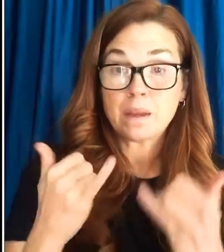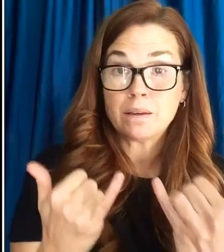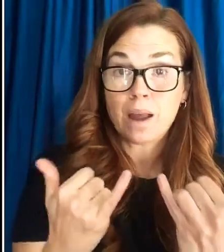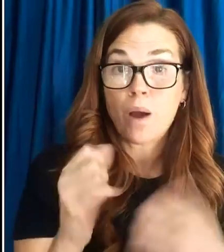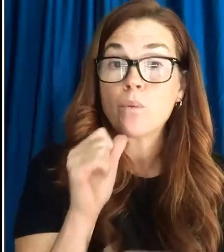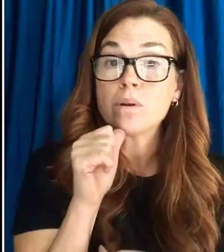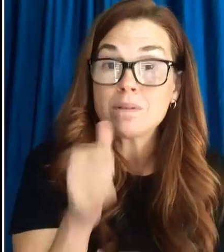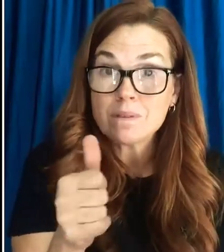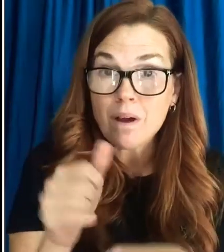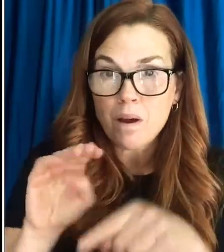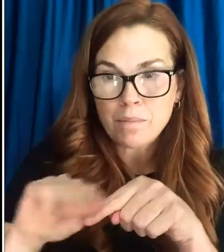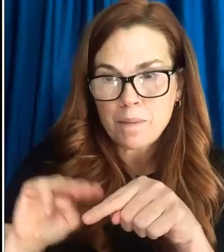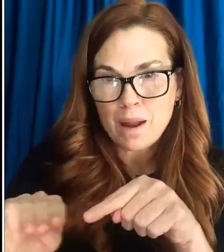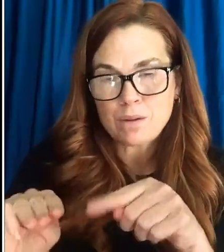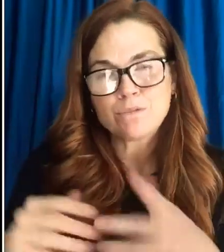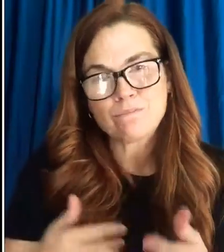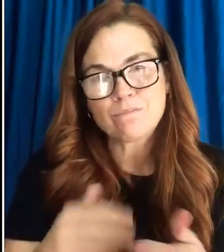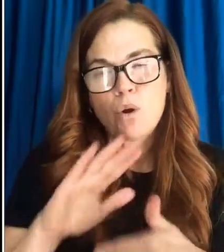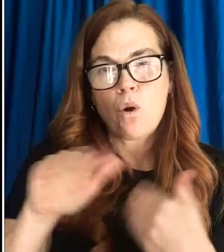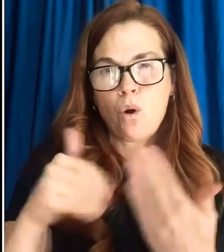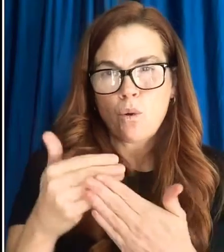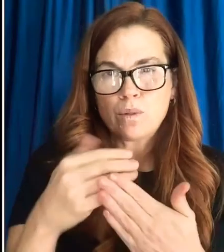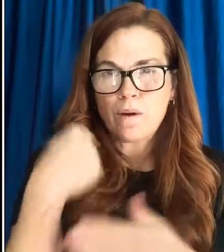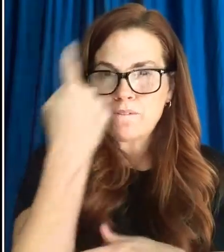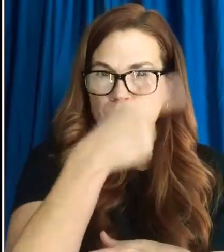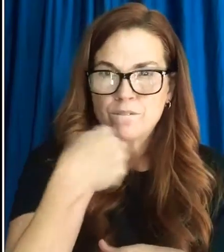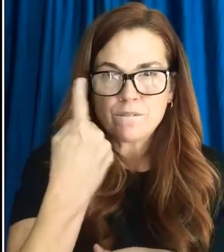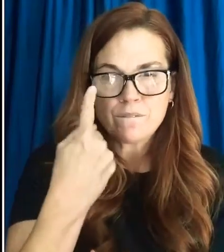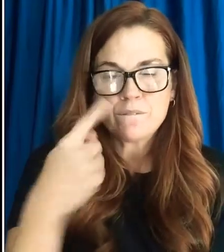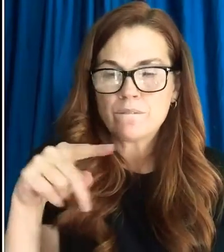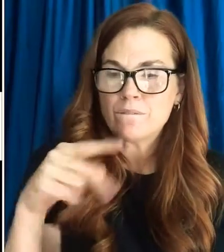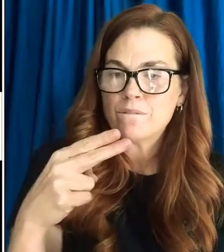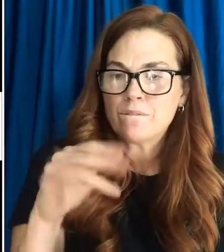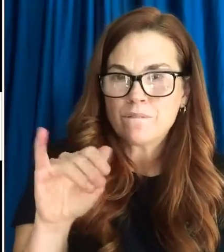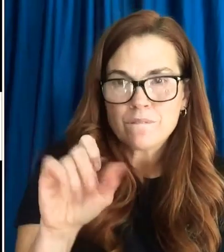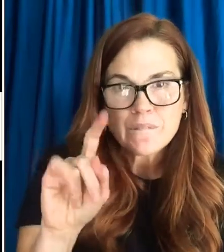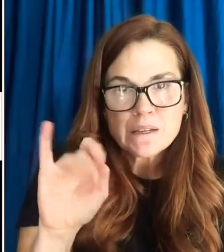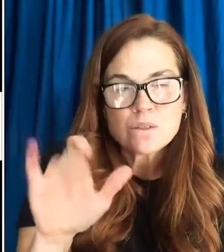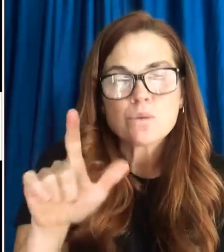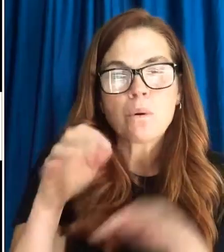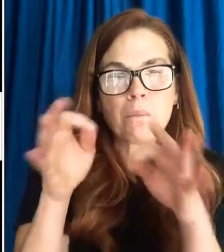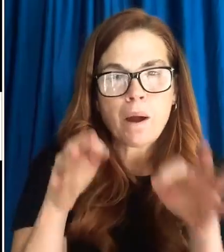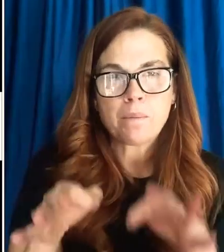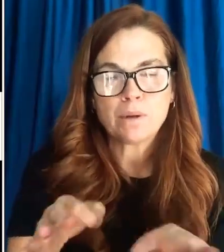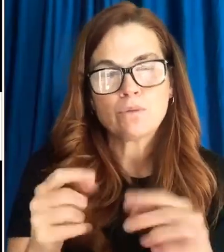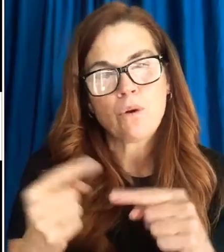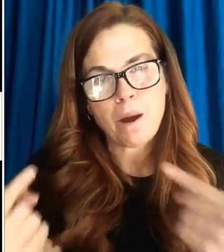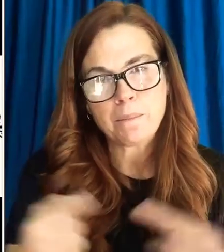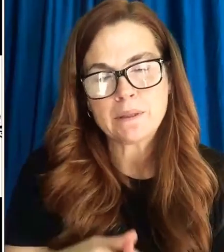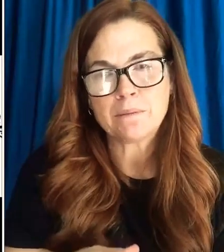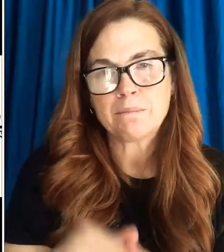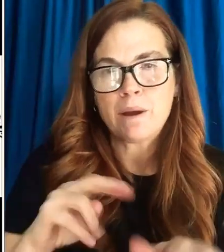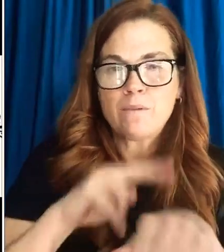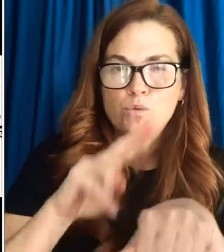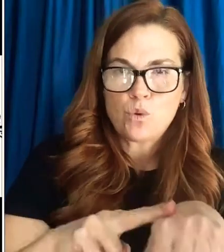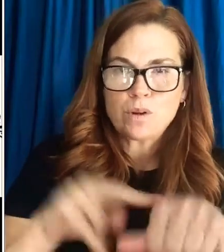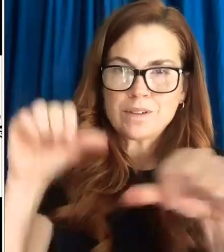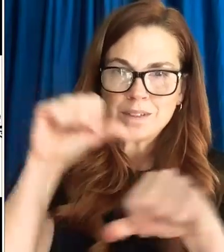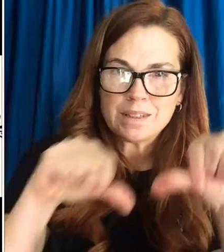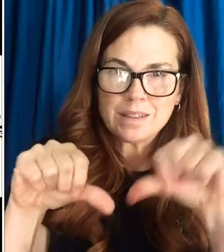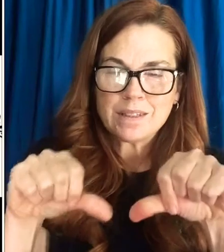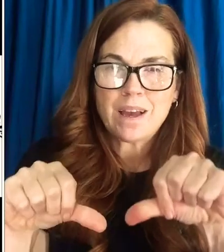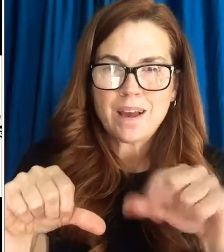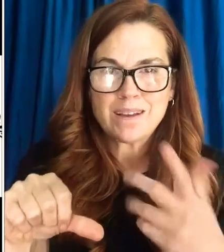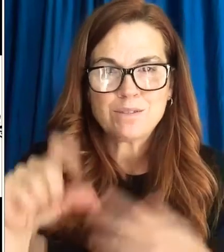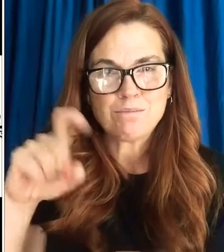Now for the nonmetals. Basically, all of their physical properties are opposite of metal properties. But of course, we need to use some fancy words